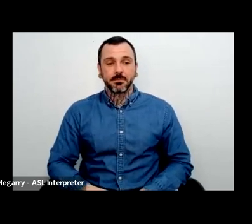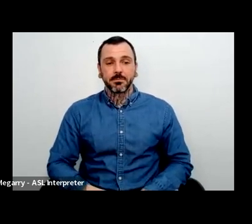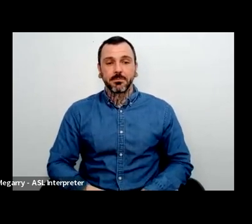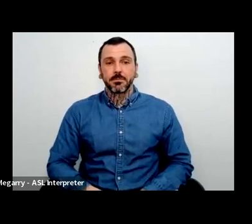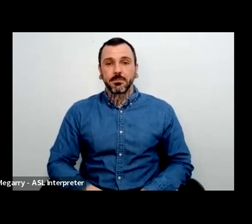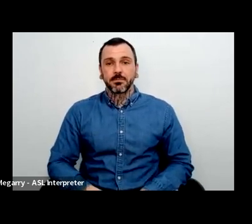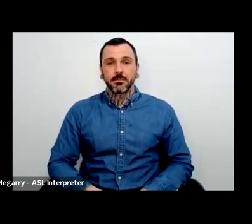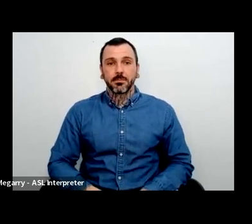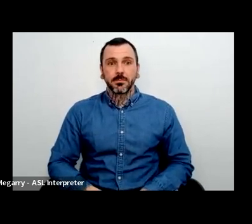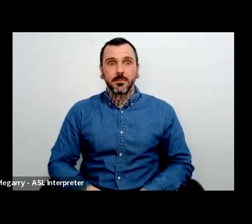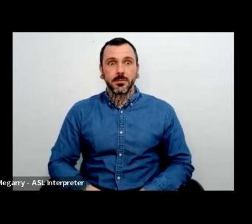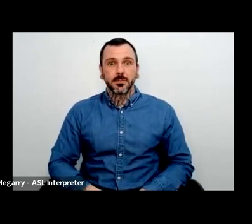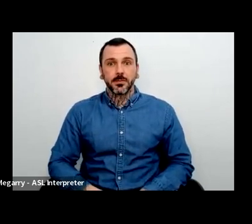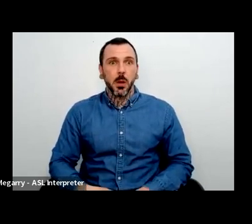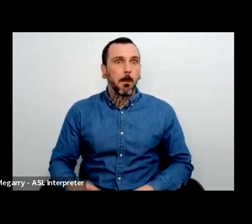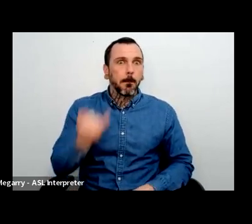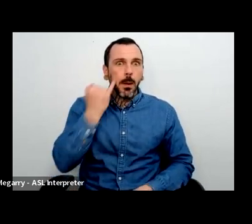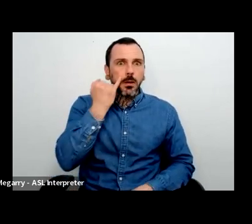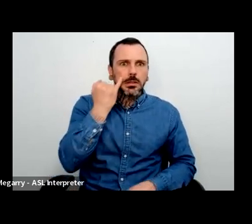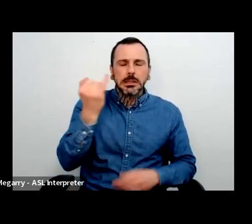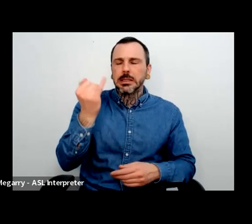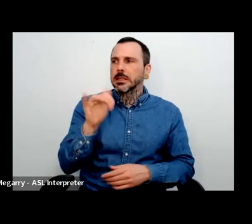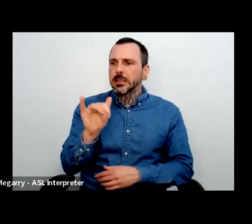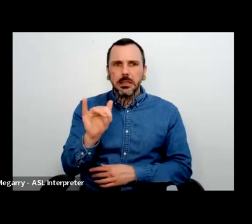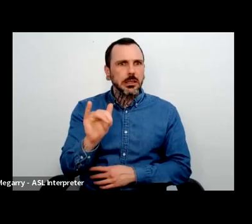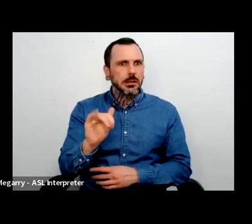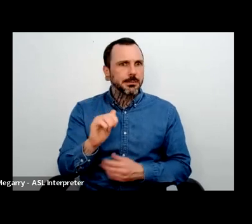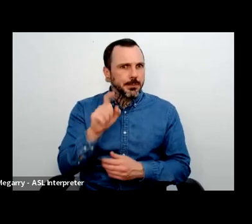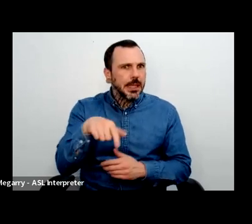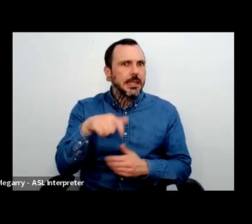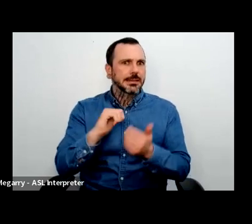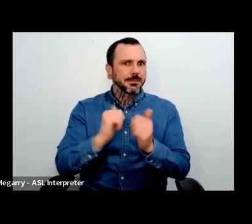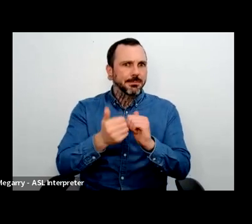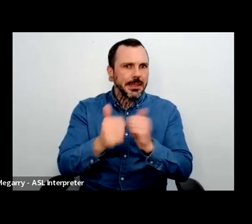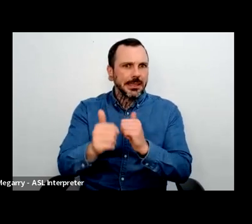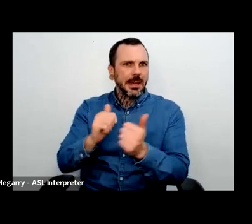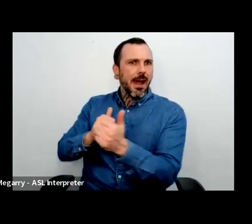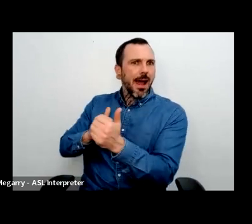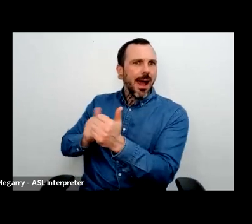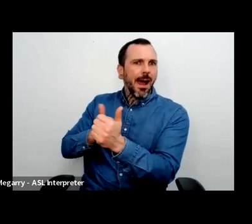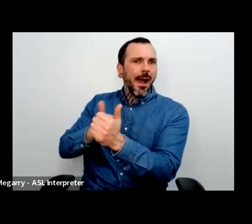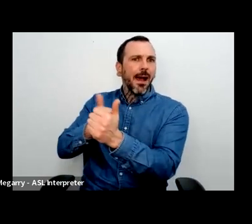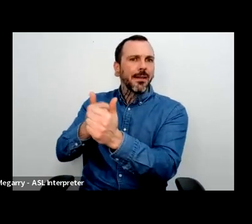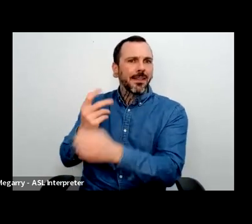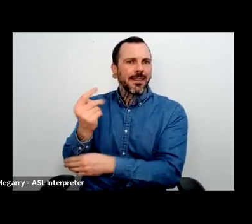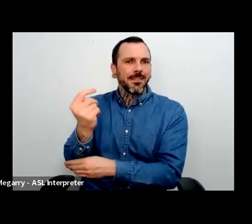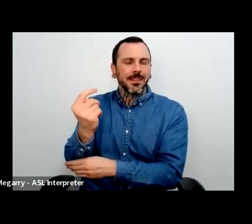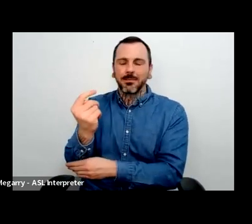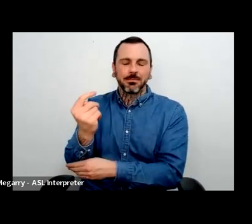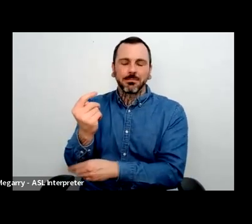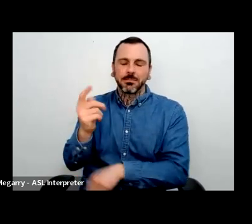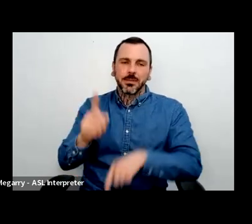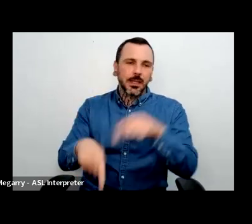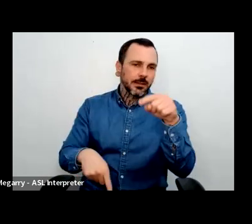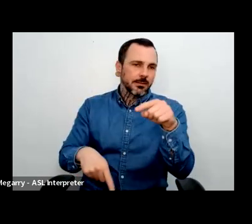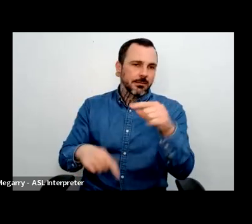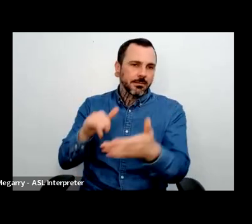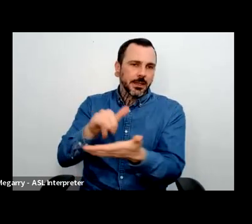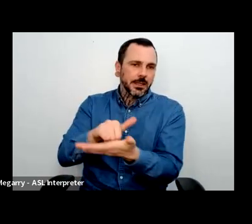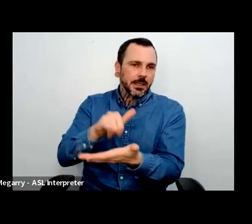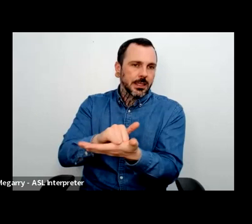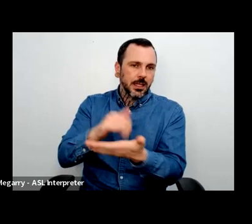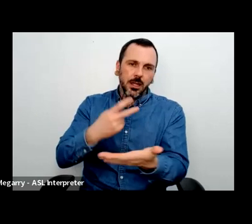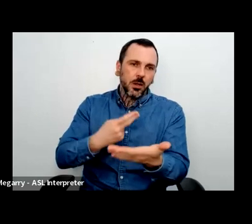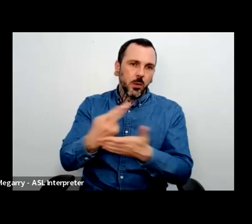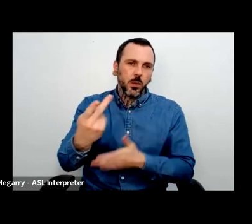lose. That's it. It's done before it even started. They have millions and millions and millions of dollars. But if we say, no, that's not even remotely what